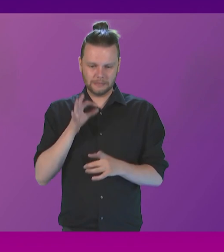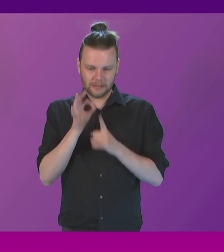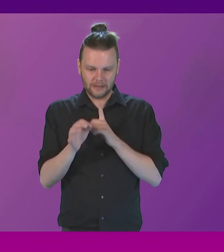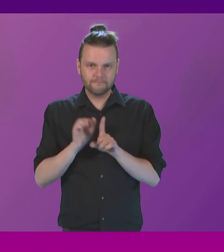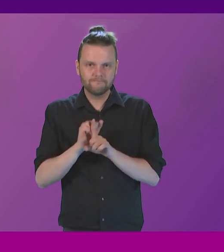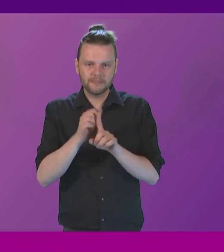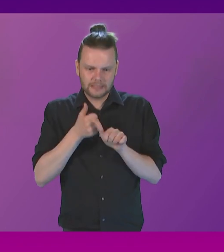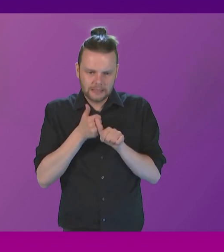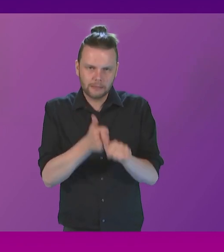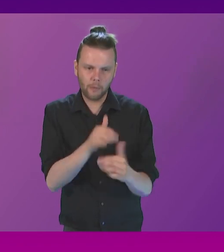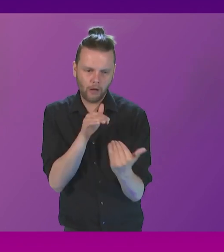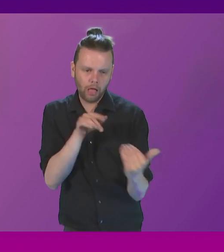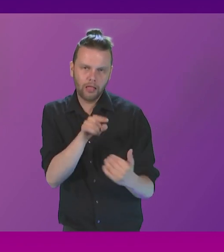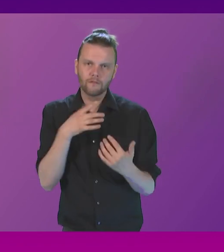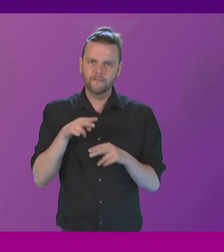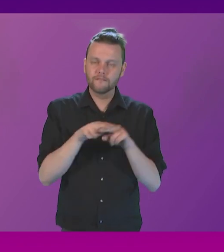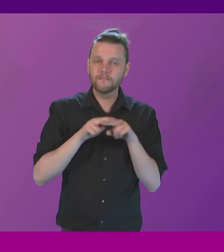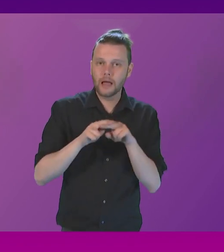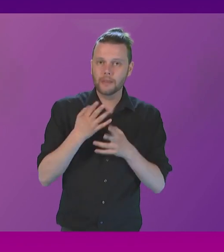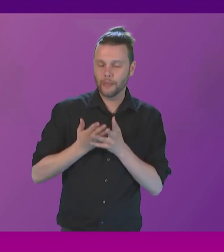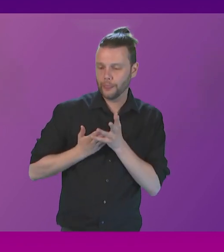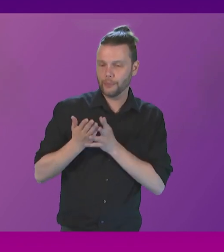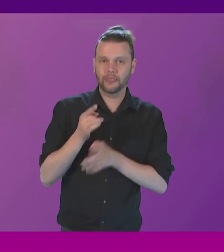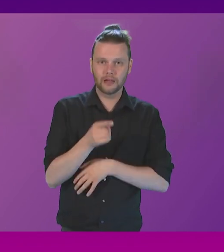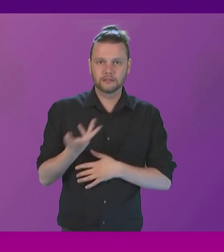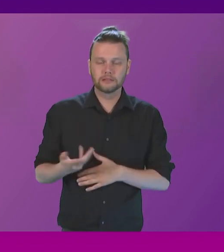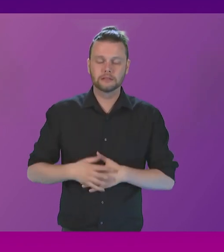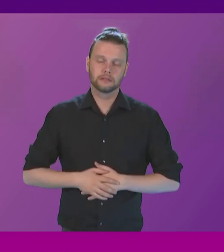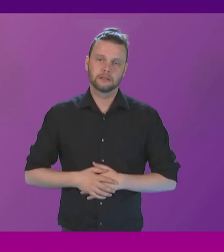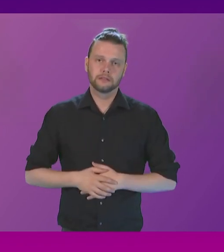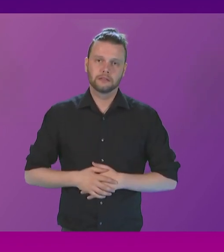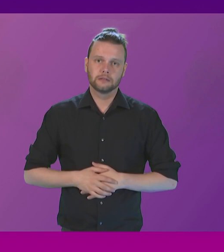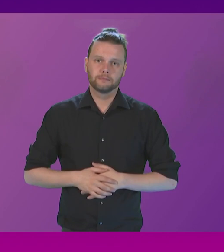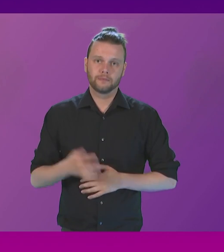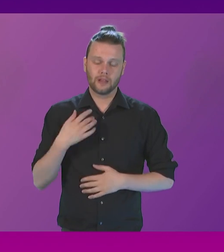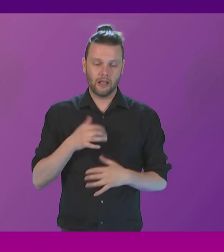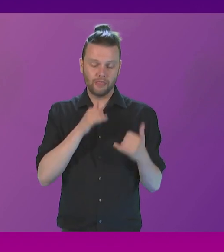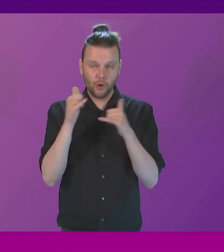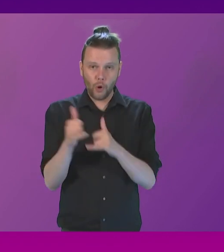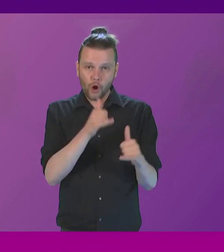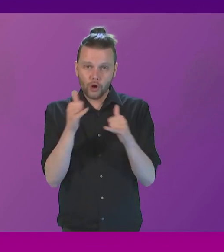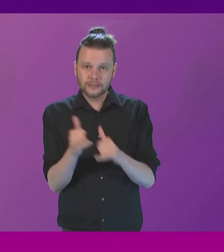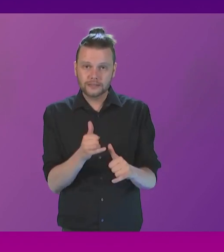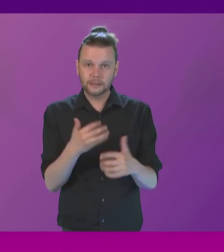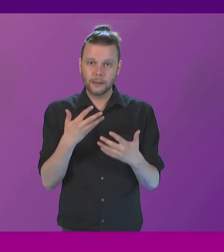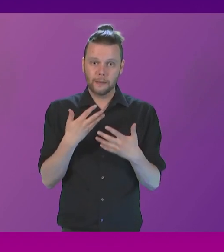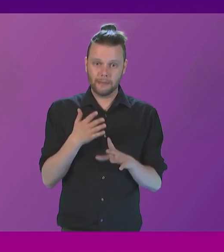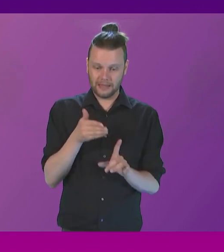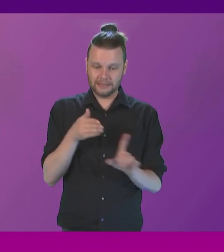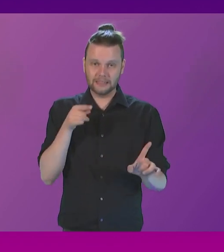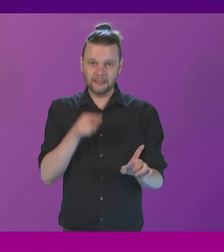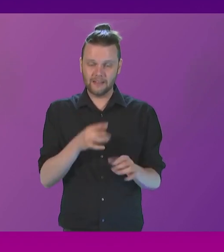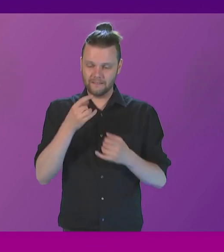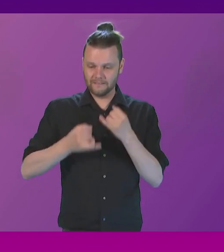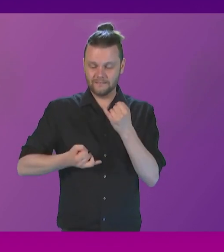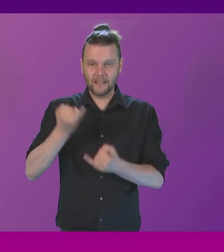put in place to help these families through this. The audit that identified the